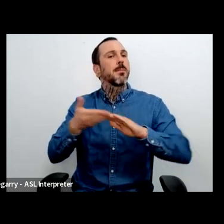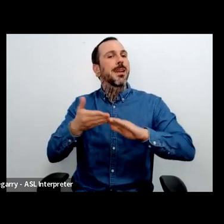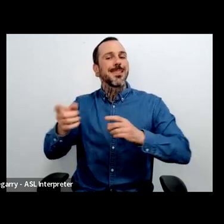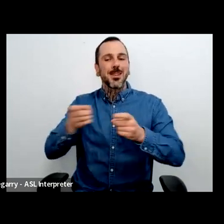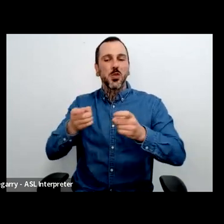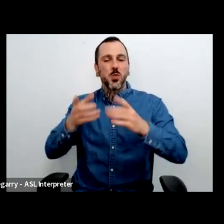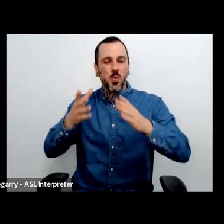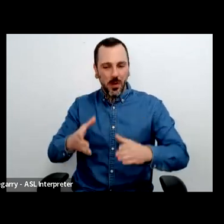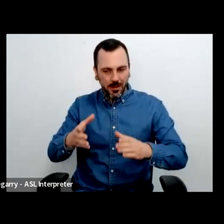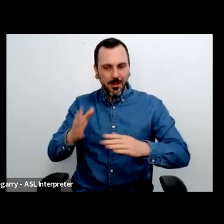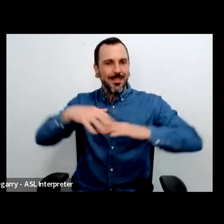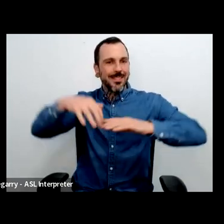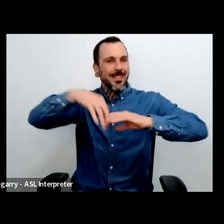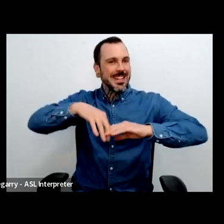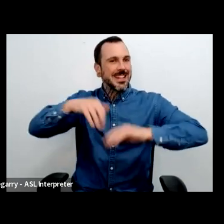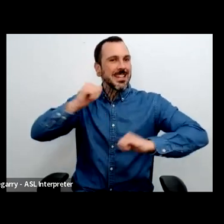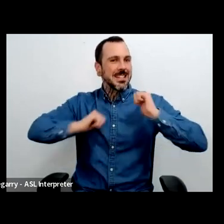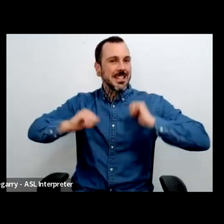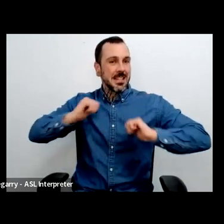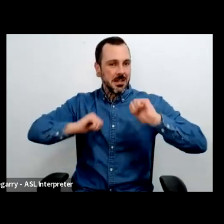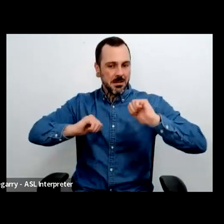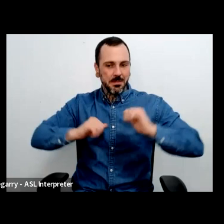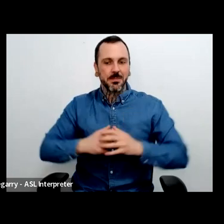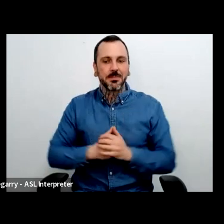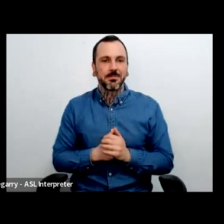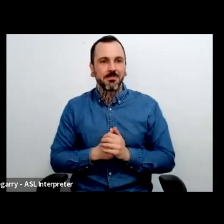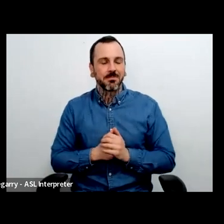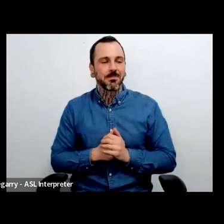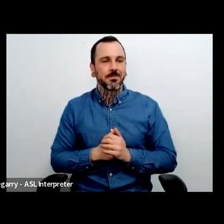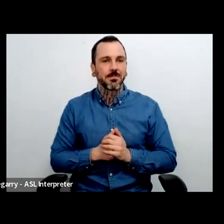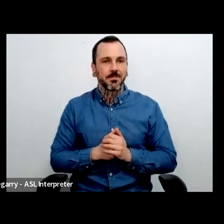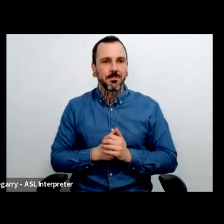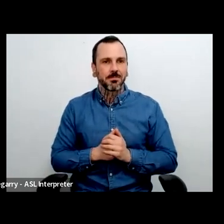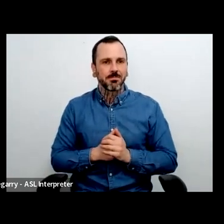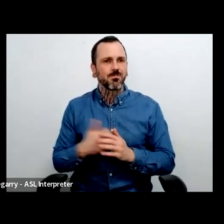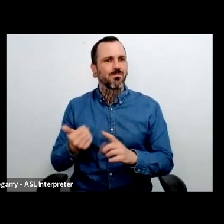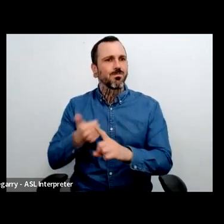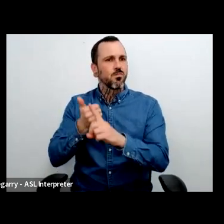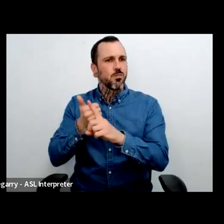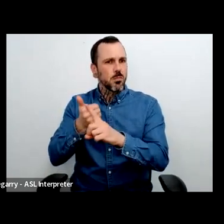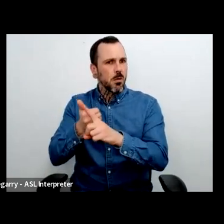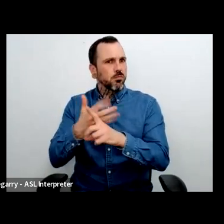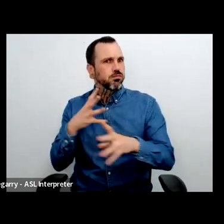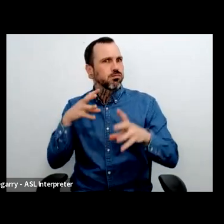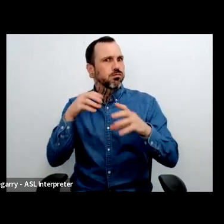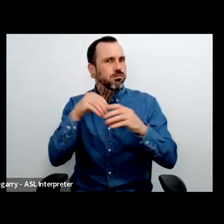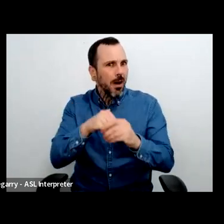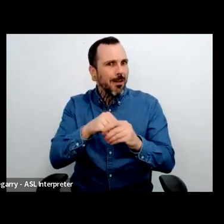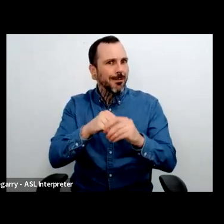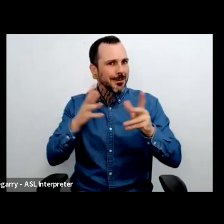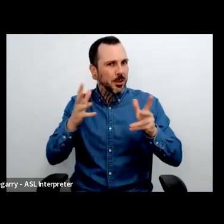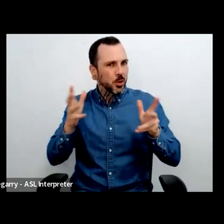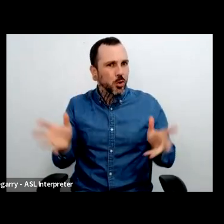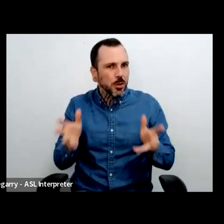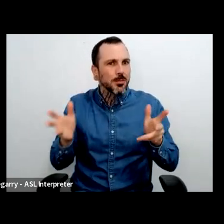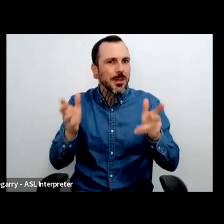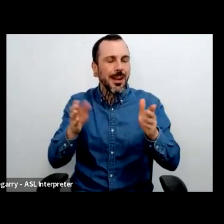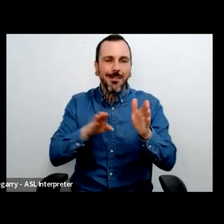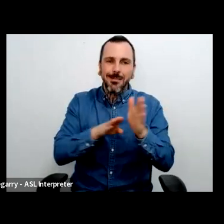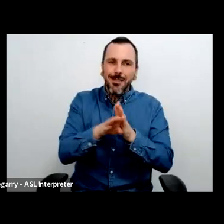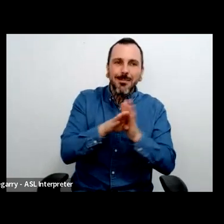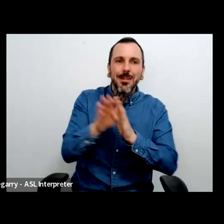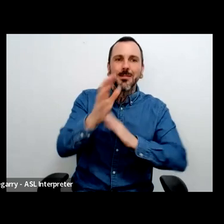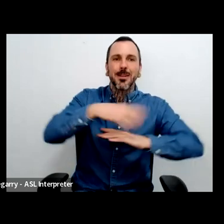First Nation, Laurie has played a key role in the encouragement, development, and production of Indigenous